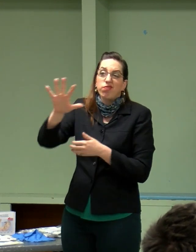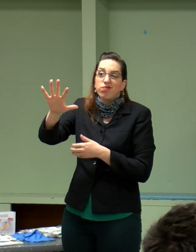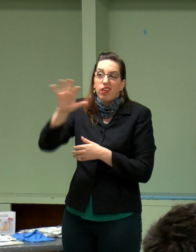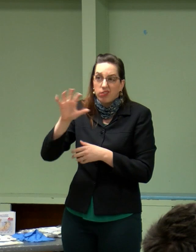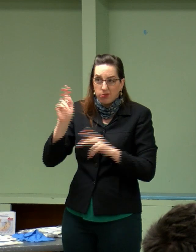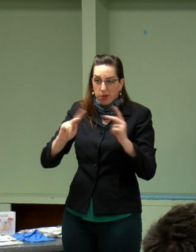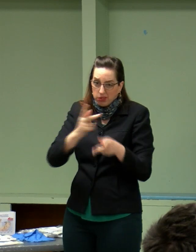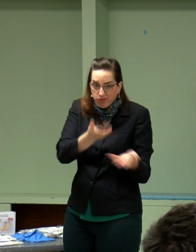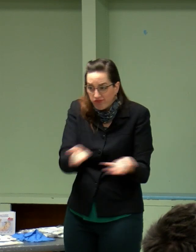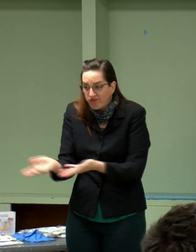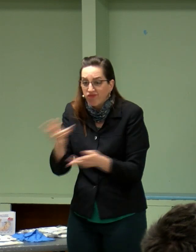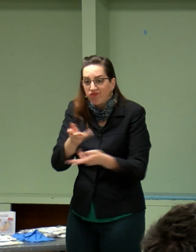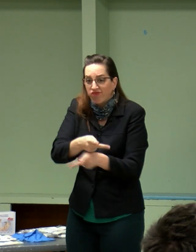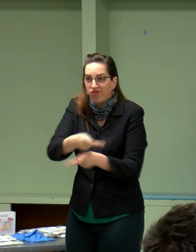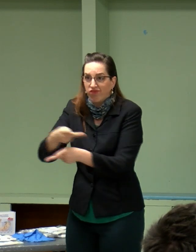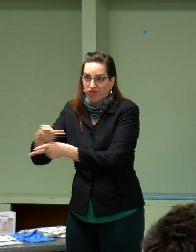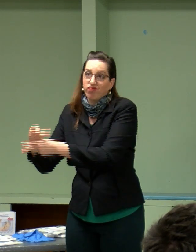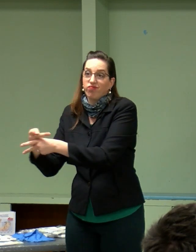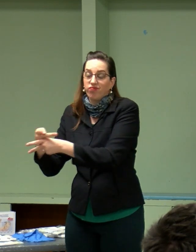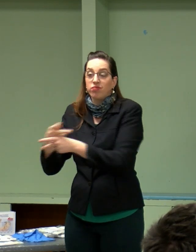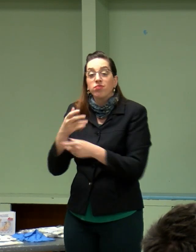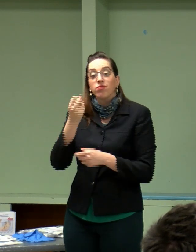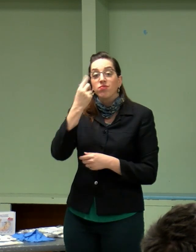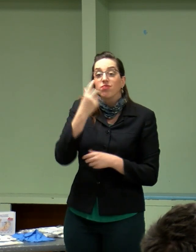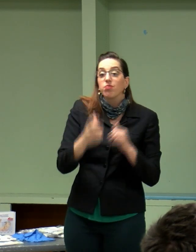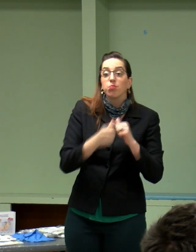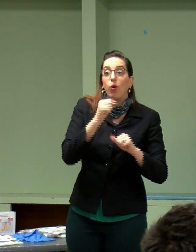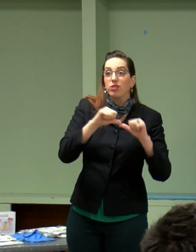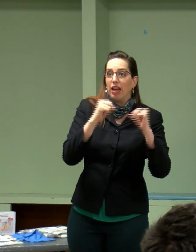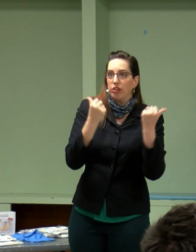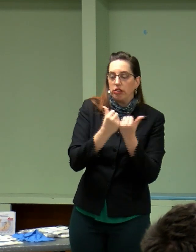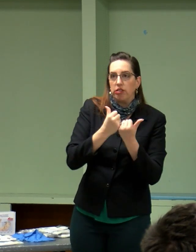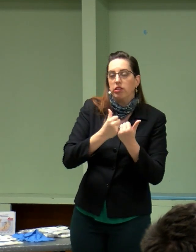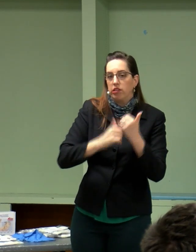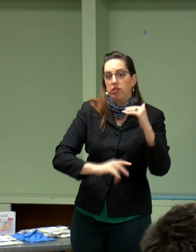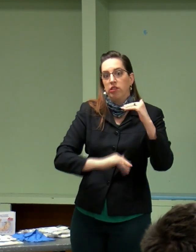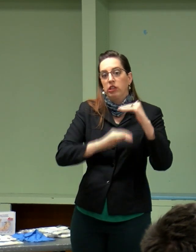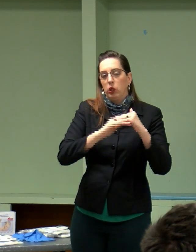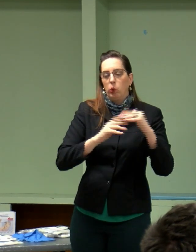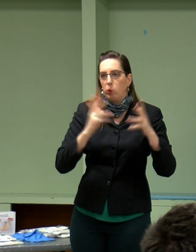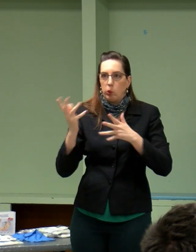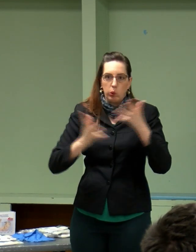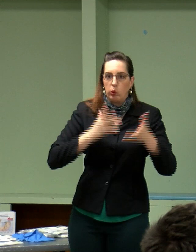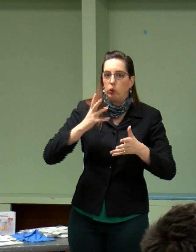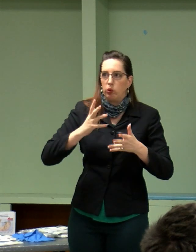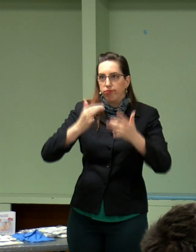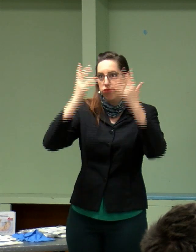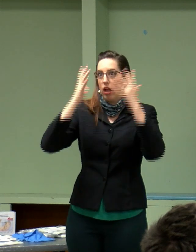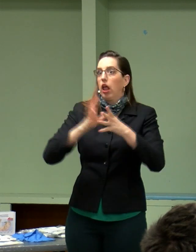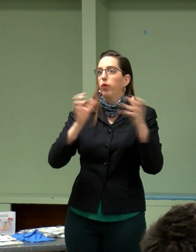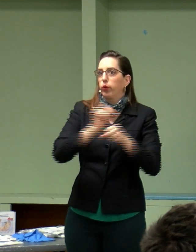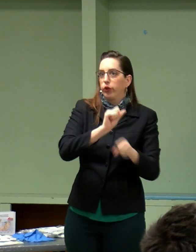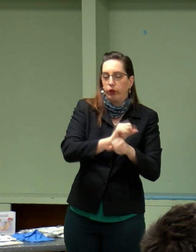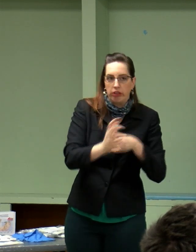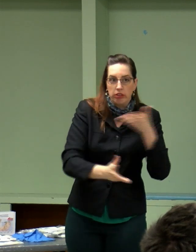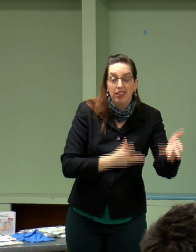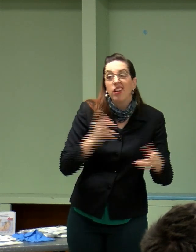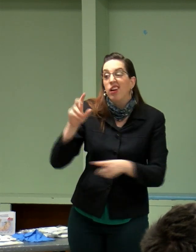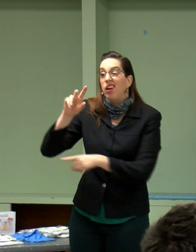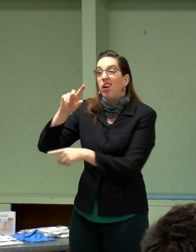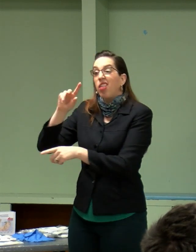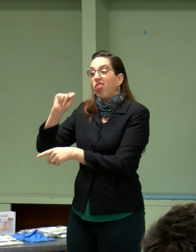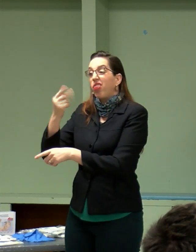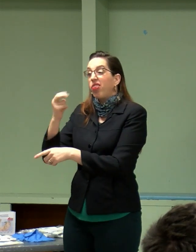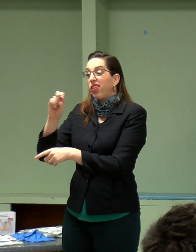While most agencies are doing their all just to maintain their core services, the Beacon, with only a skeleton